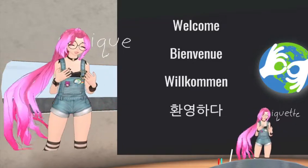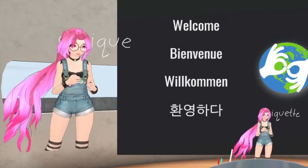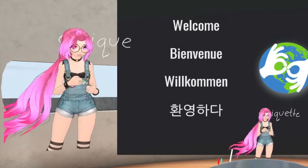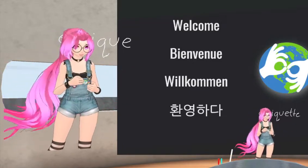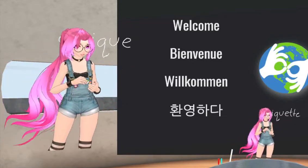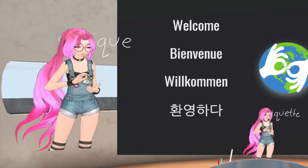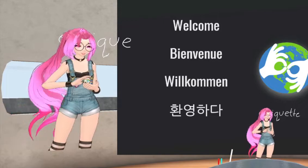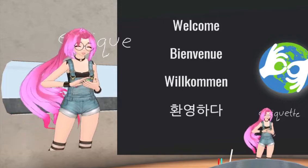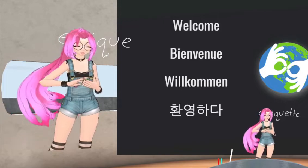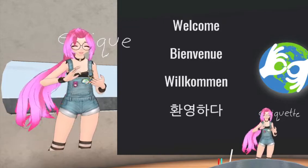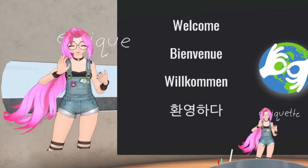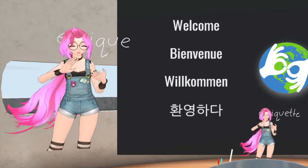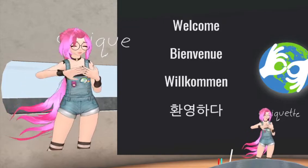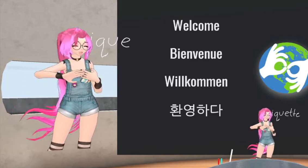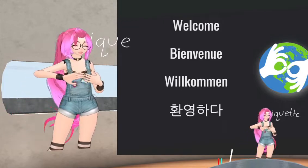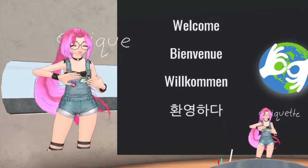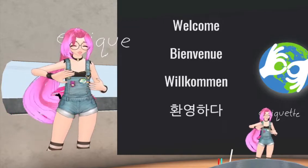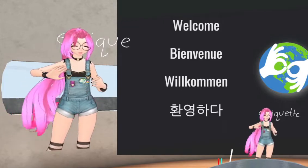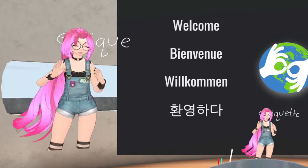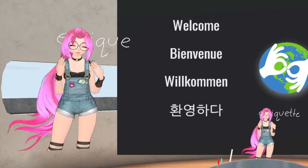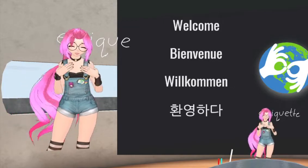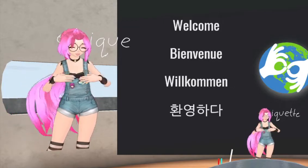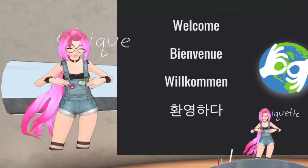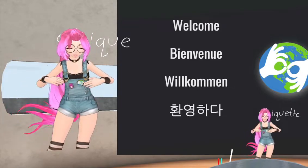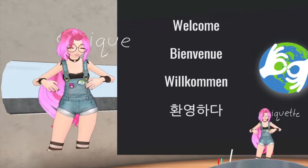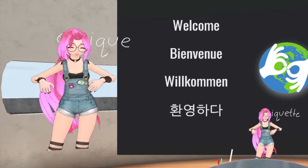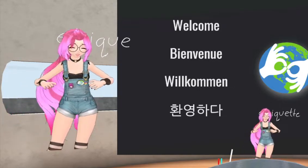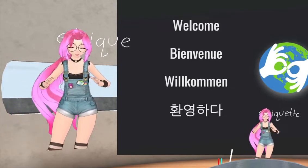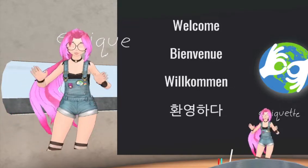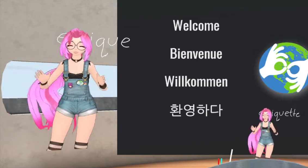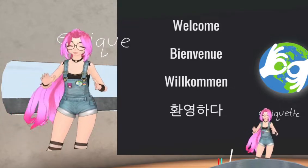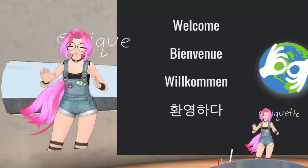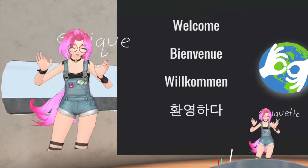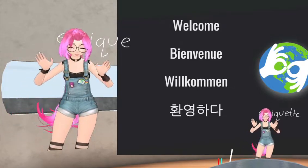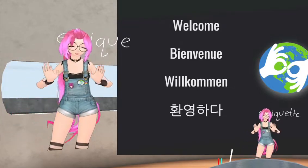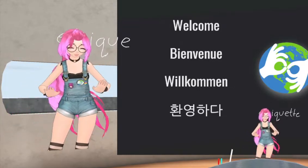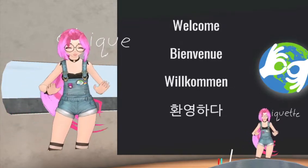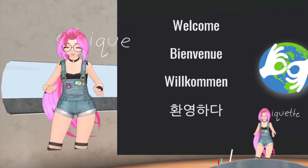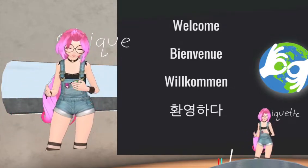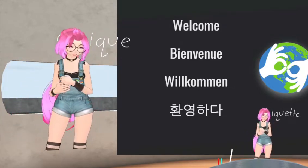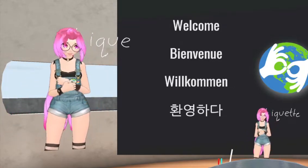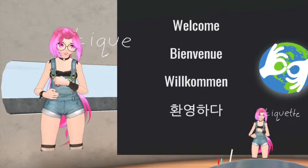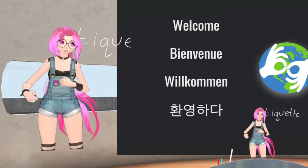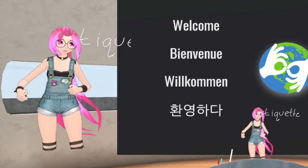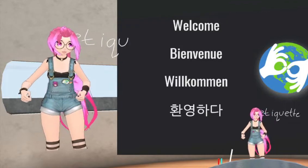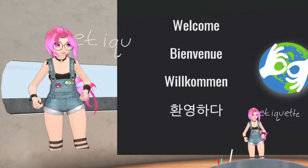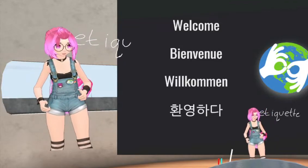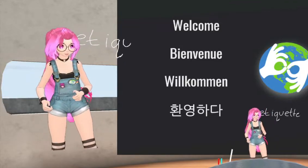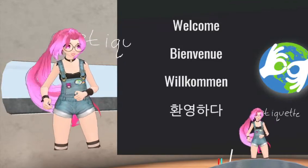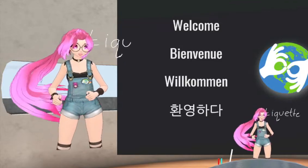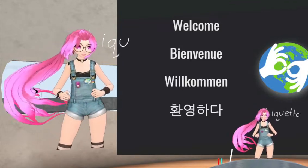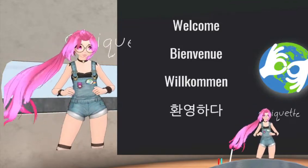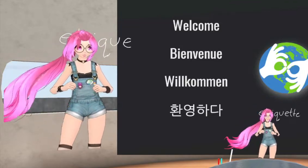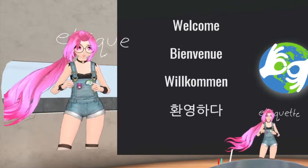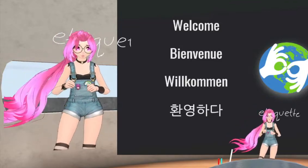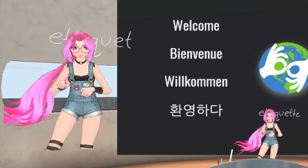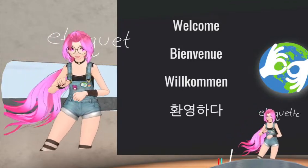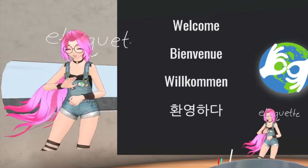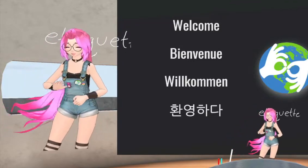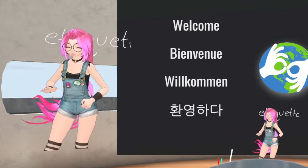on and off light switch. I think that'd be so cool. I think number one rule on how to not get deaf